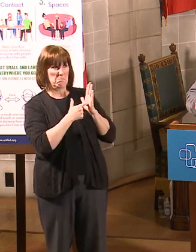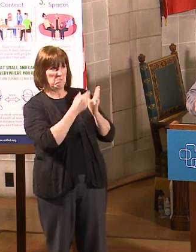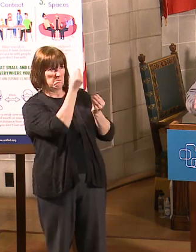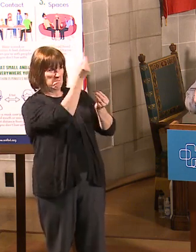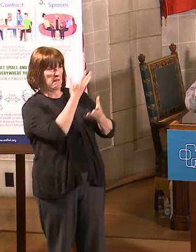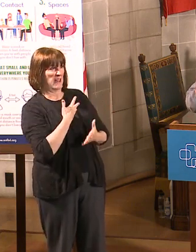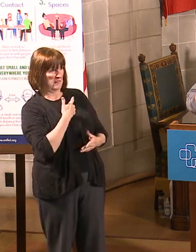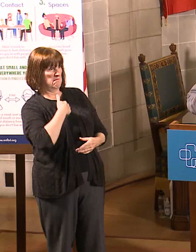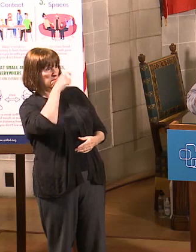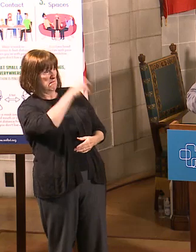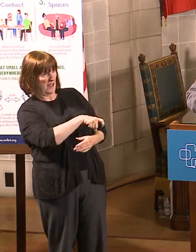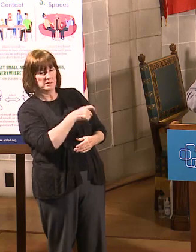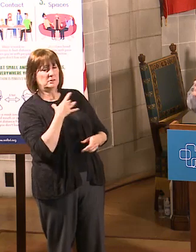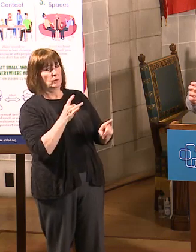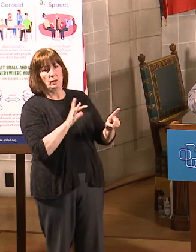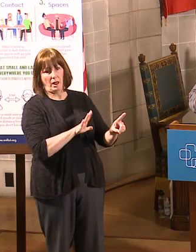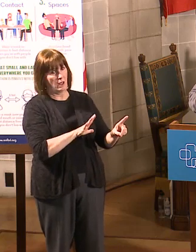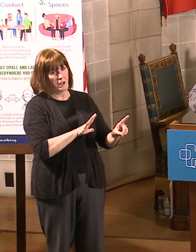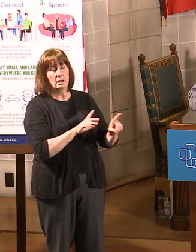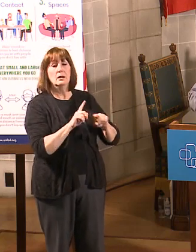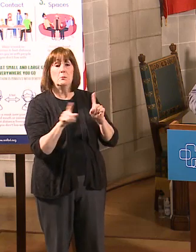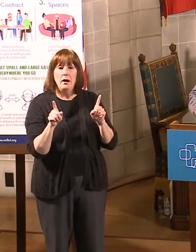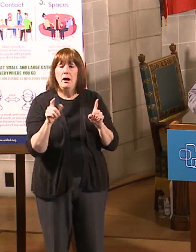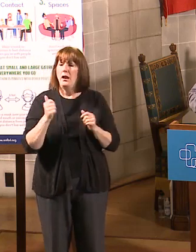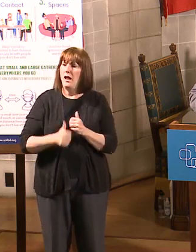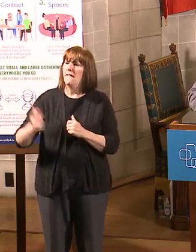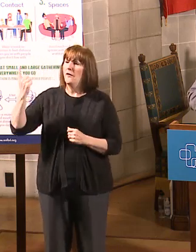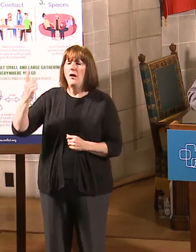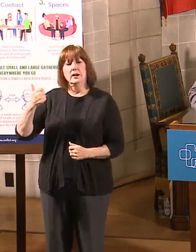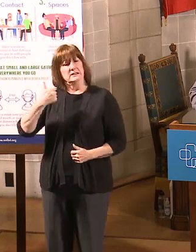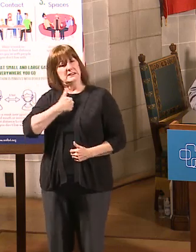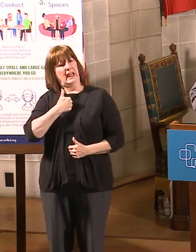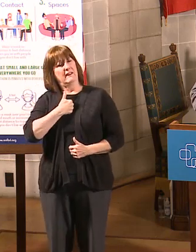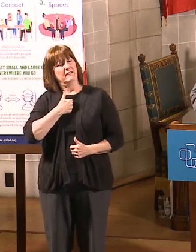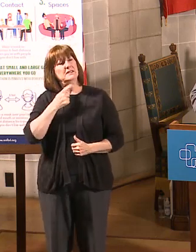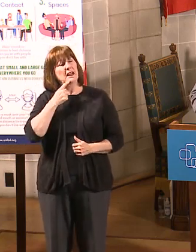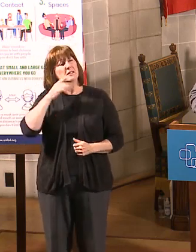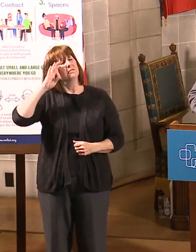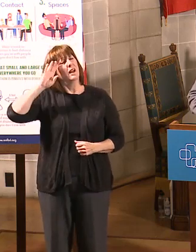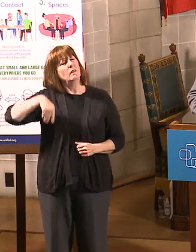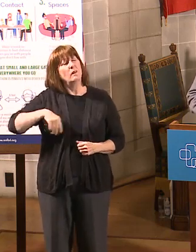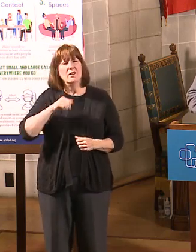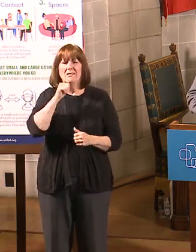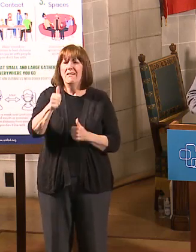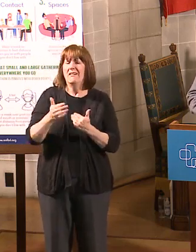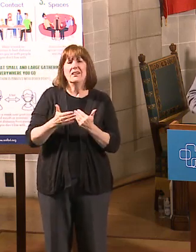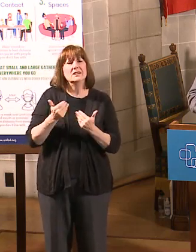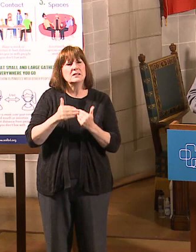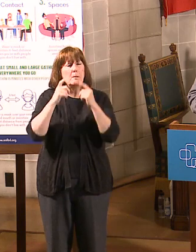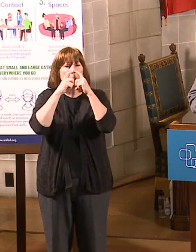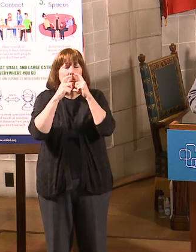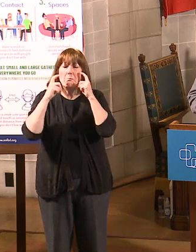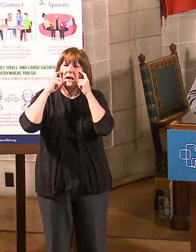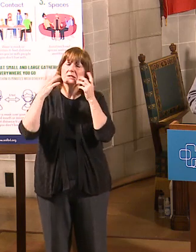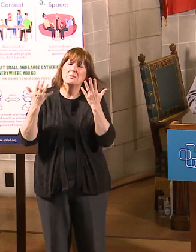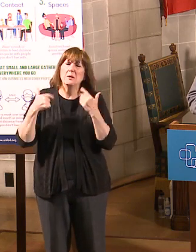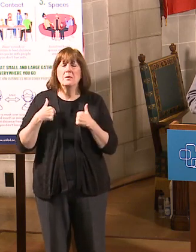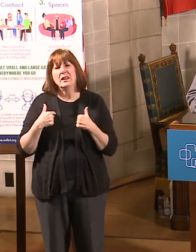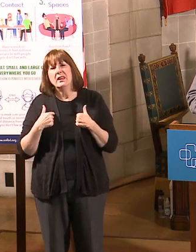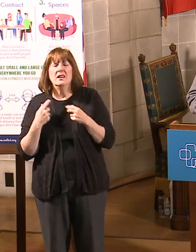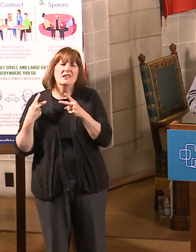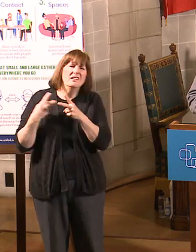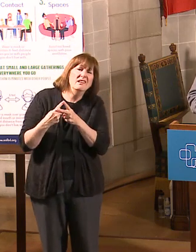go ahead and have everybody say, you know what, it's inconvenient to wear a mask, and maybe I'm kind of cooped